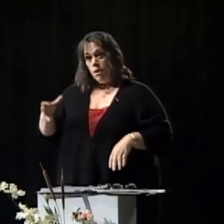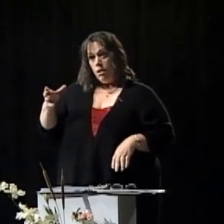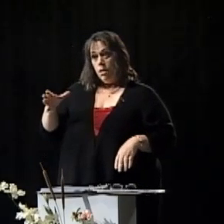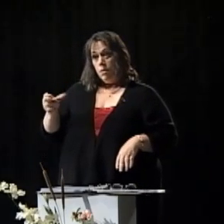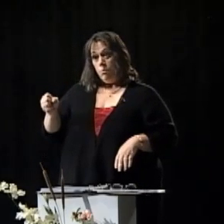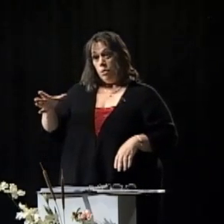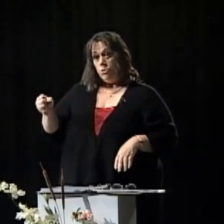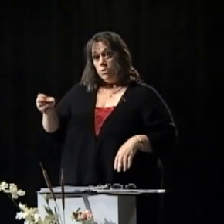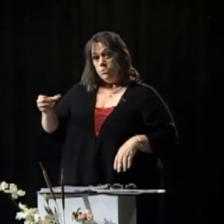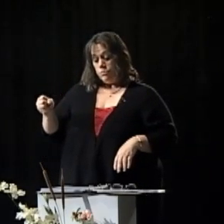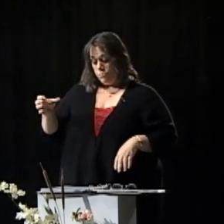Milk.